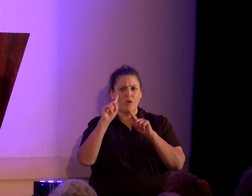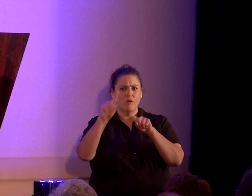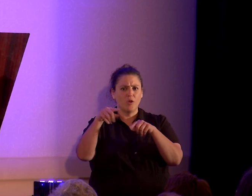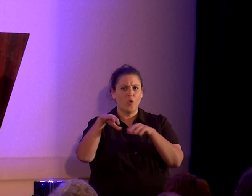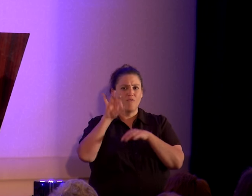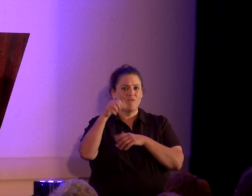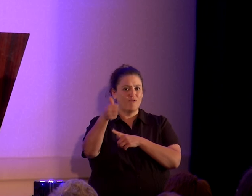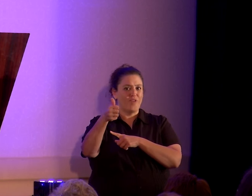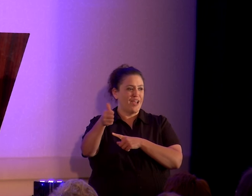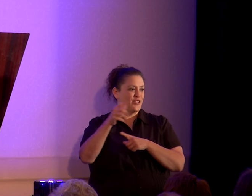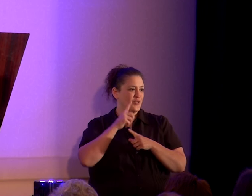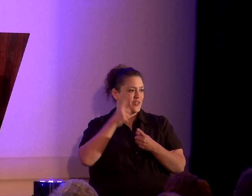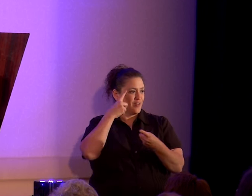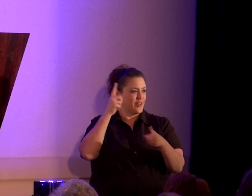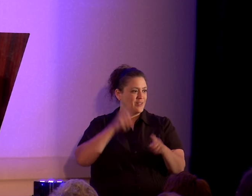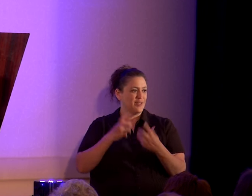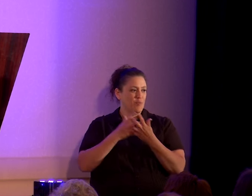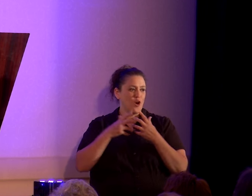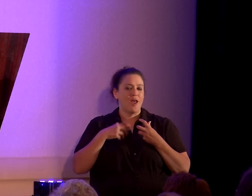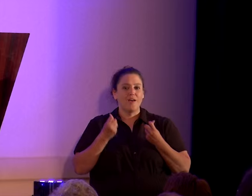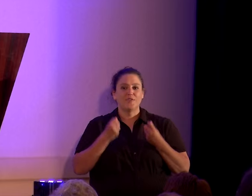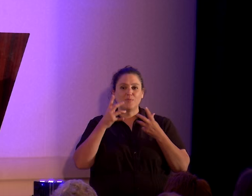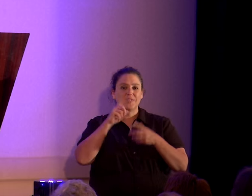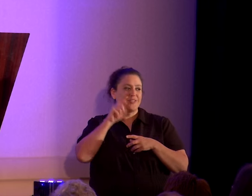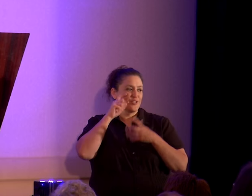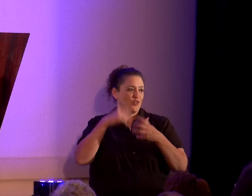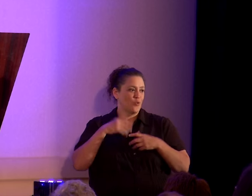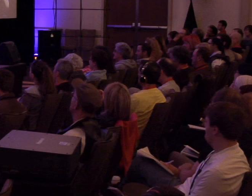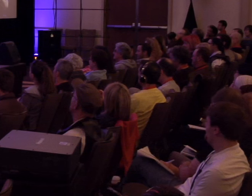consenting partner and have as much sex as you want. Do it like monies. Woo-hoo.